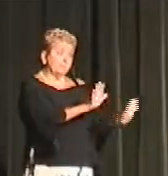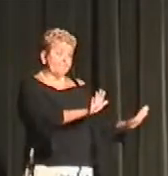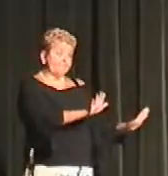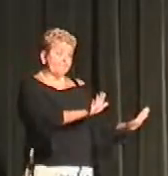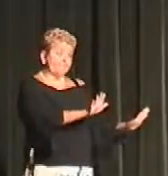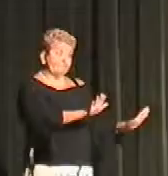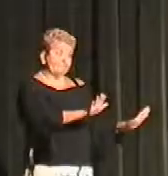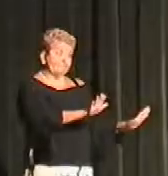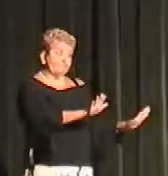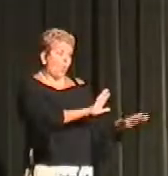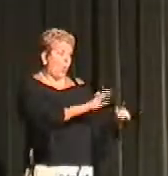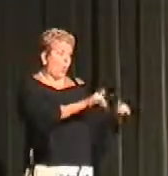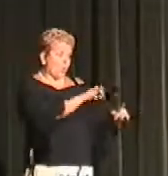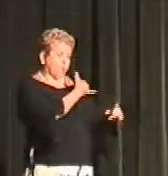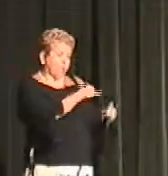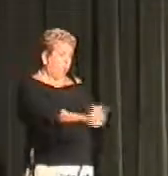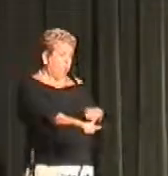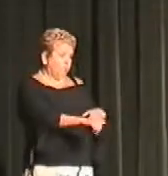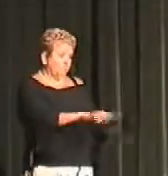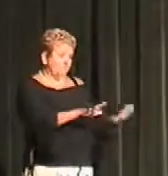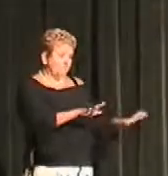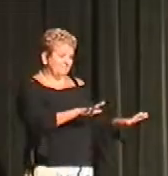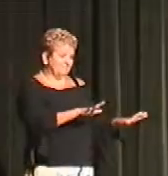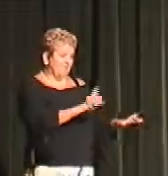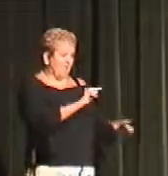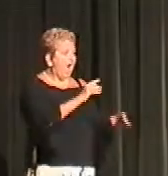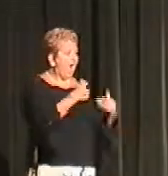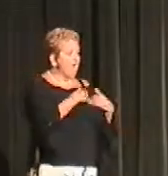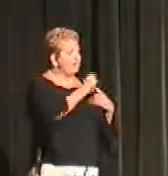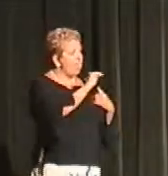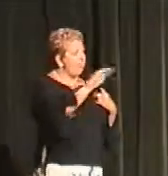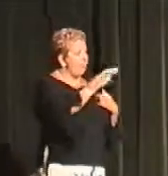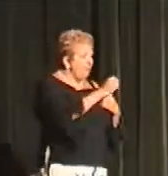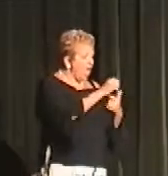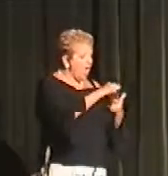of profanity. There were a few exceptions, the, and, mother.